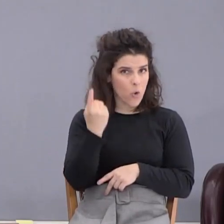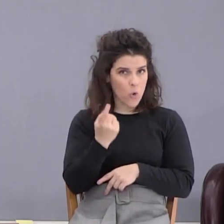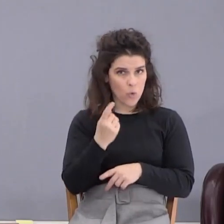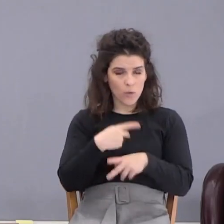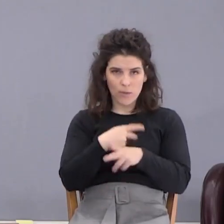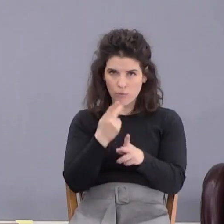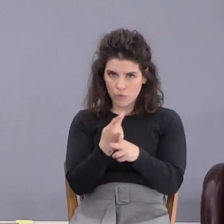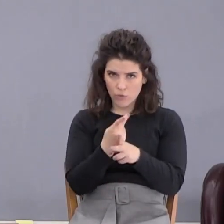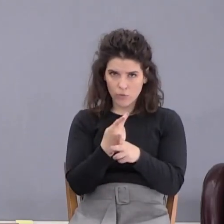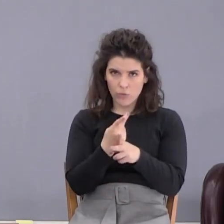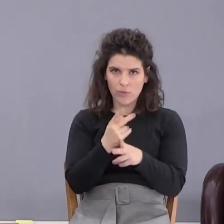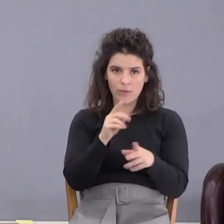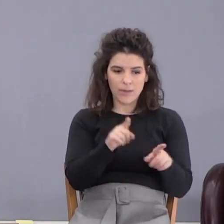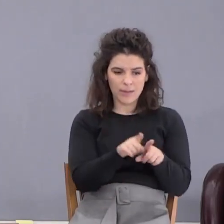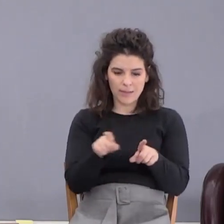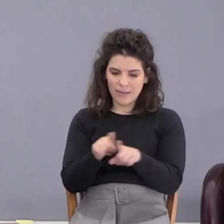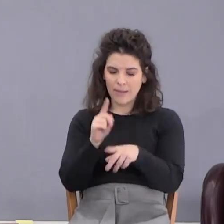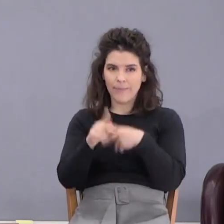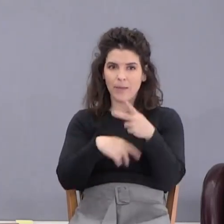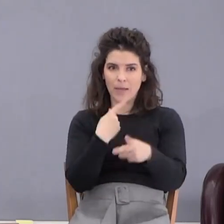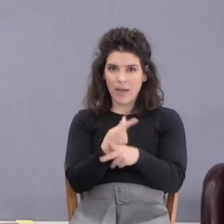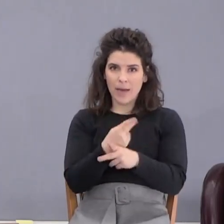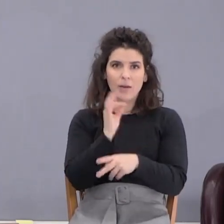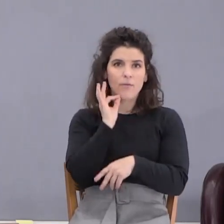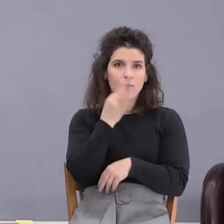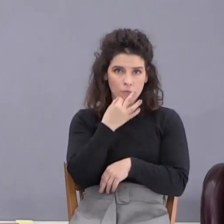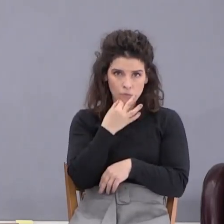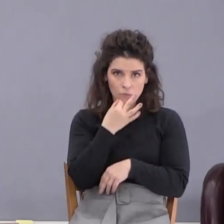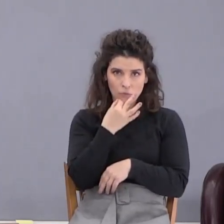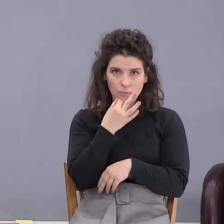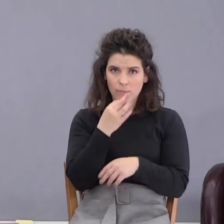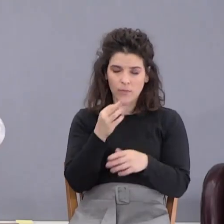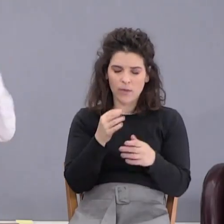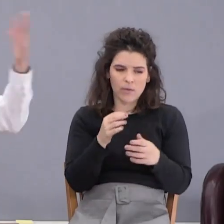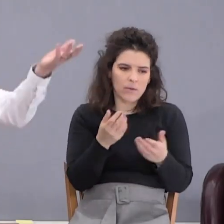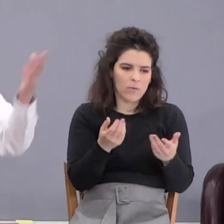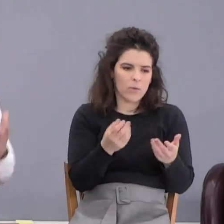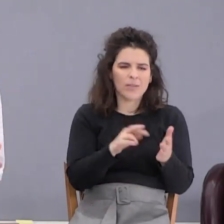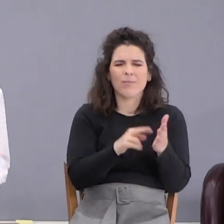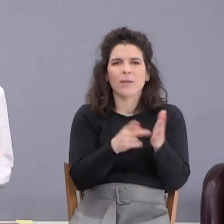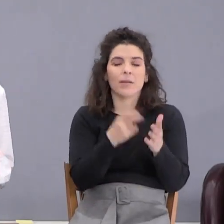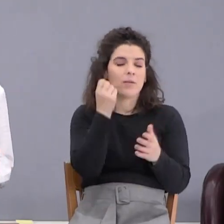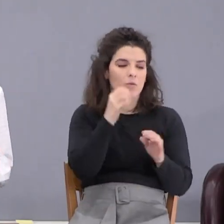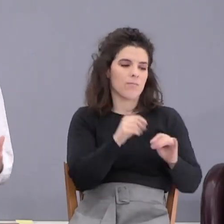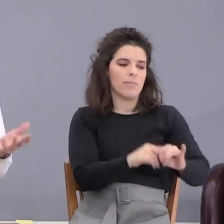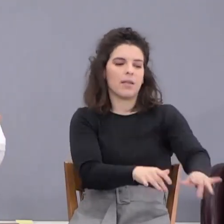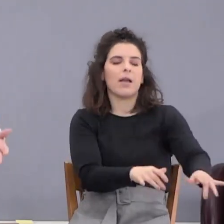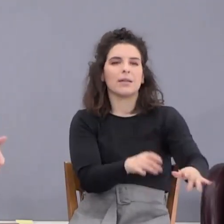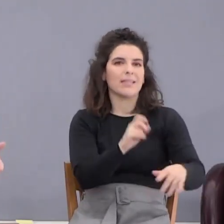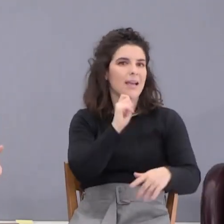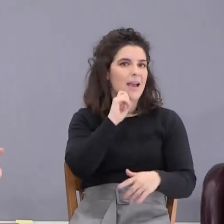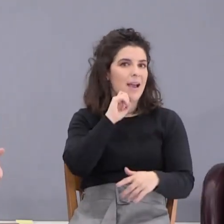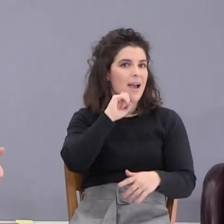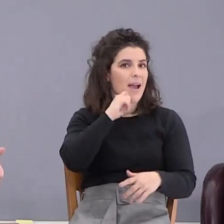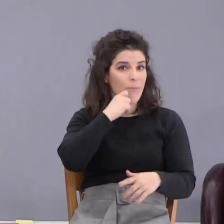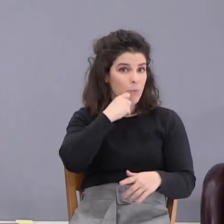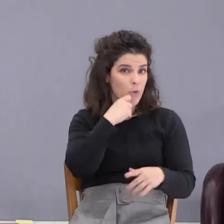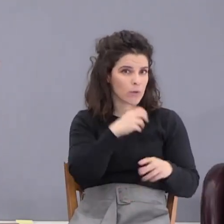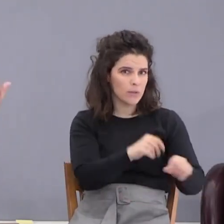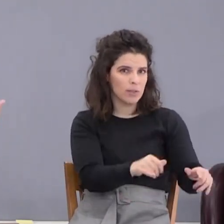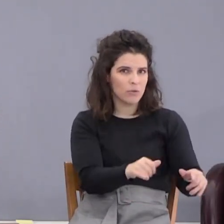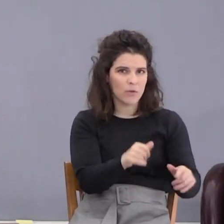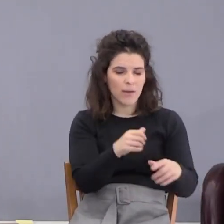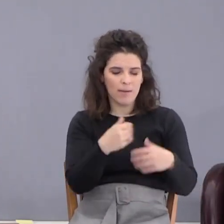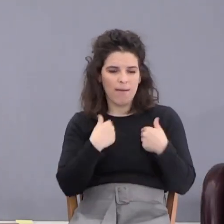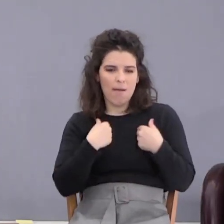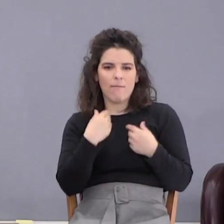only produce the same kind of fruit. In other words, if you plant apple seeds, you're not going